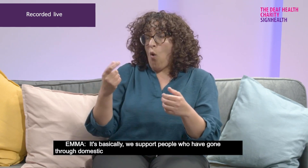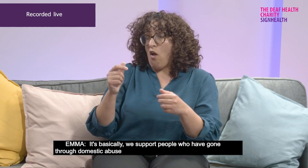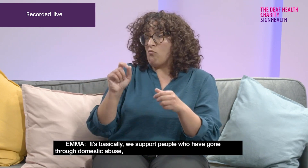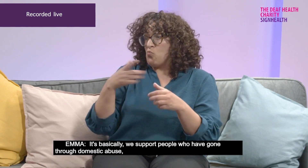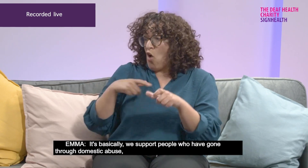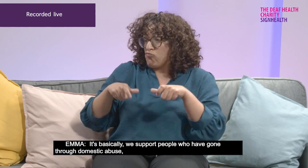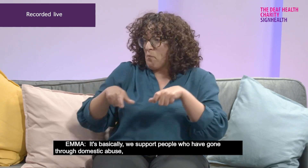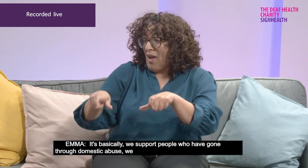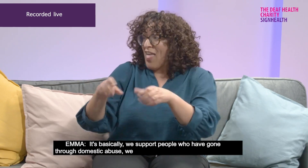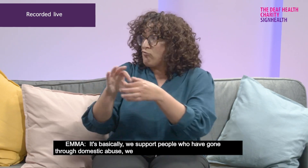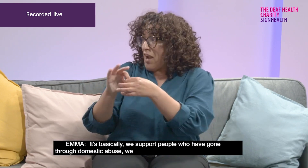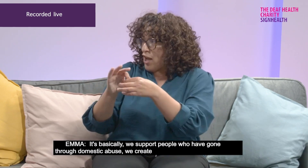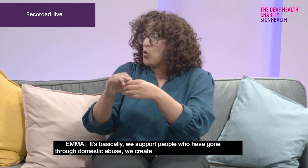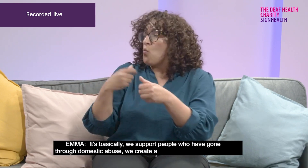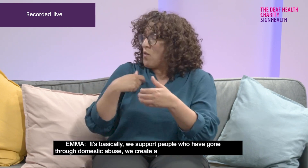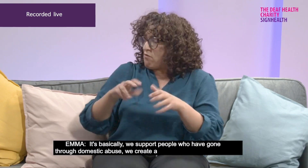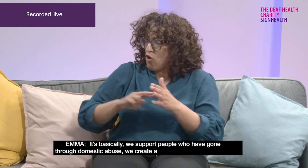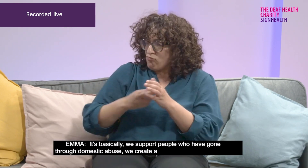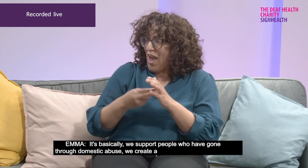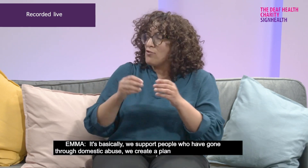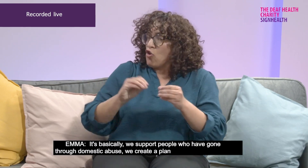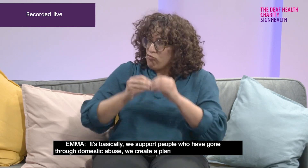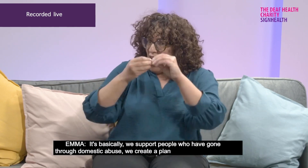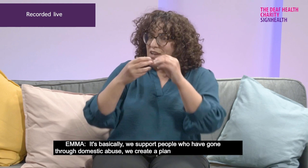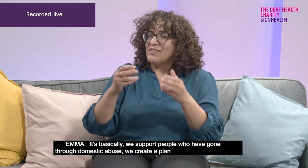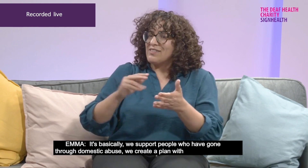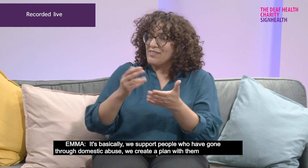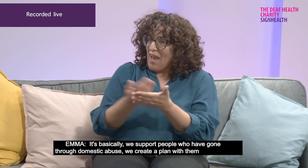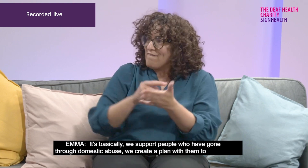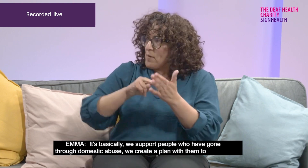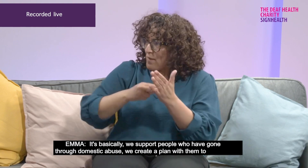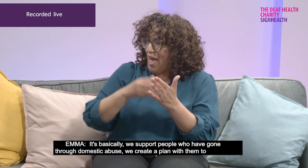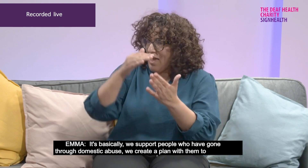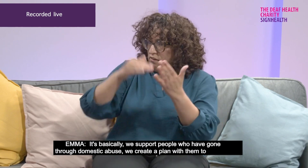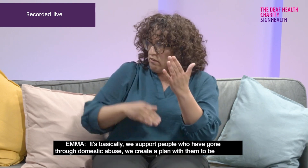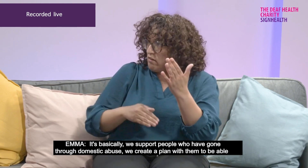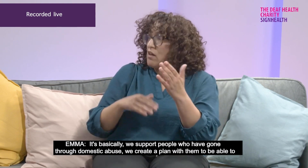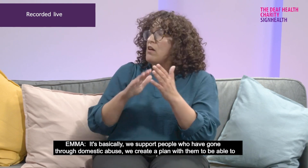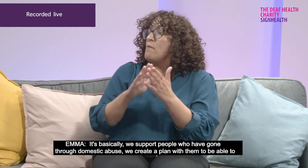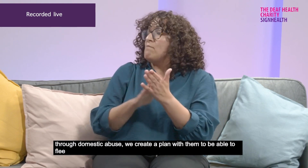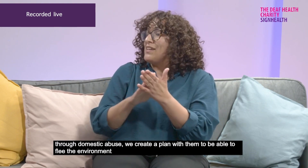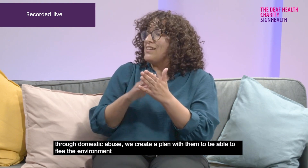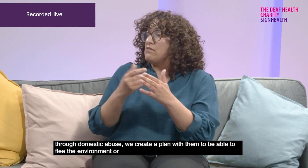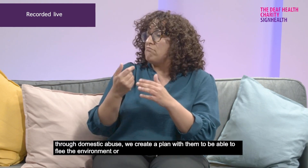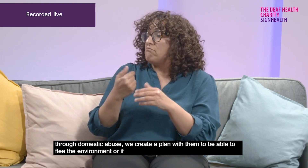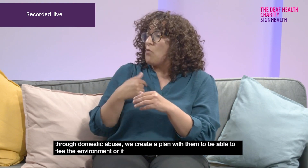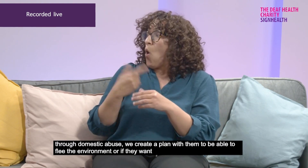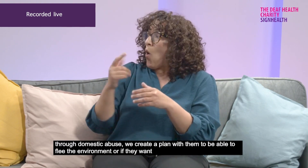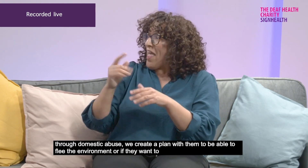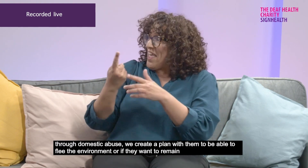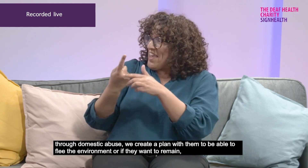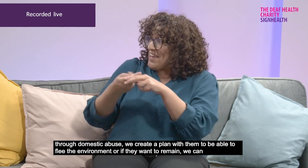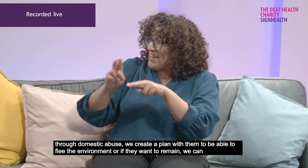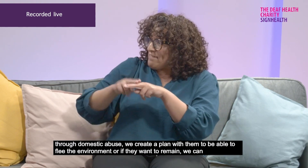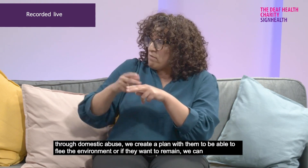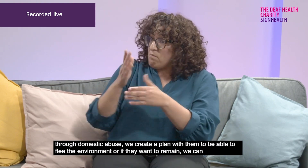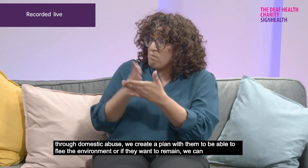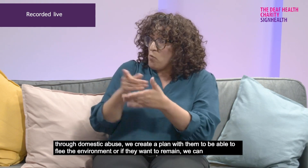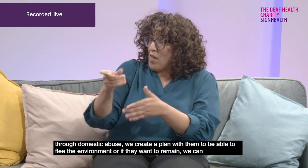abuse. We create a plan with them to be able to flee the environment, or if they want to remain, we